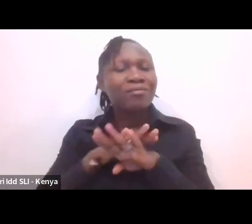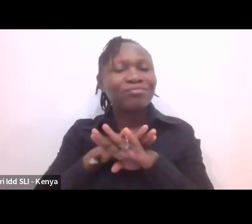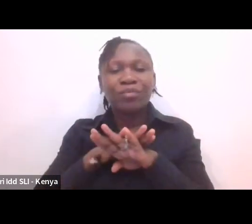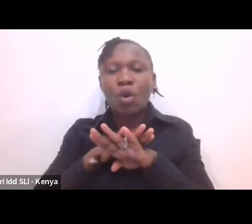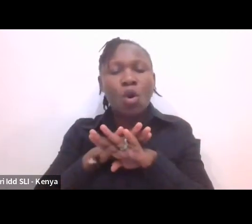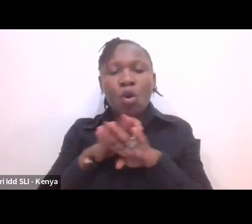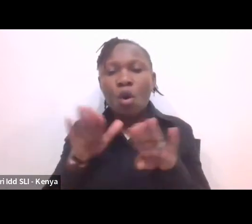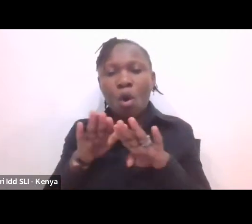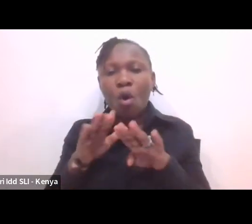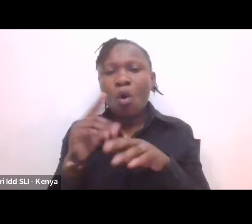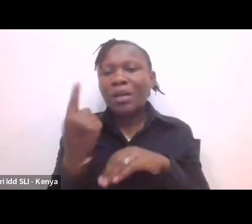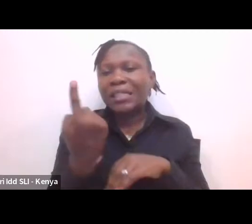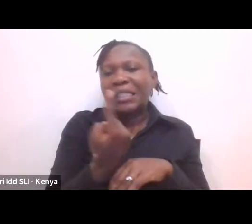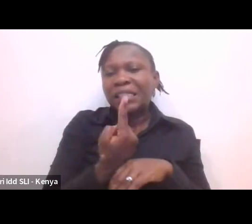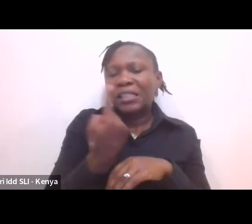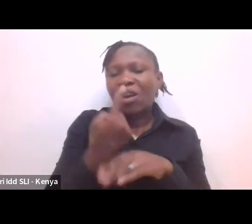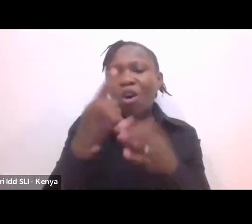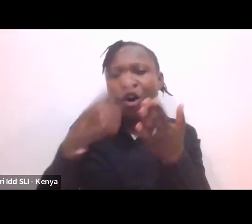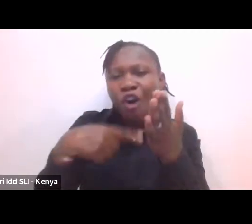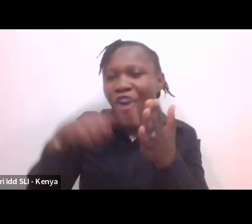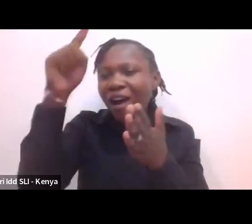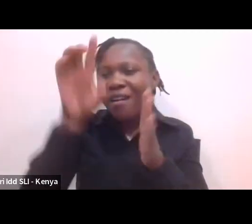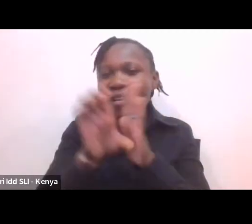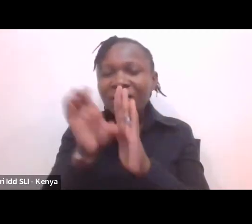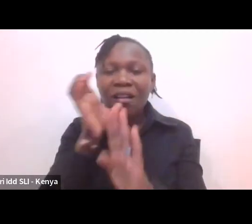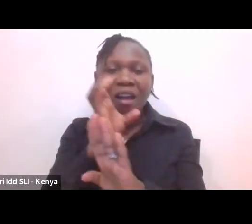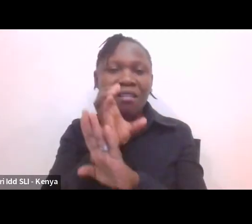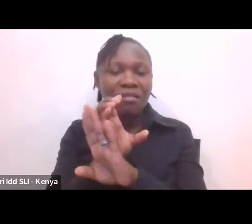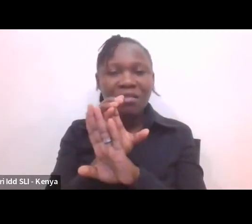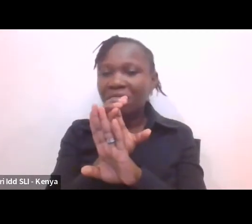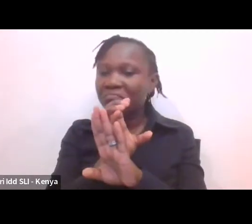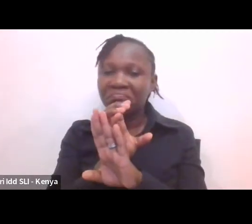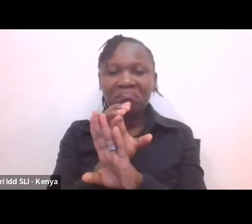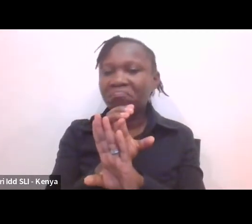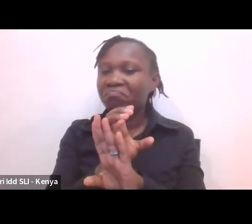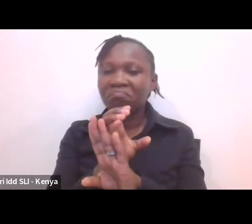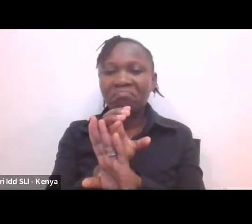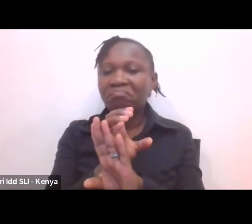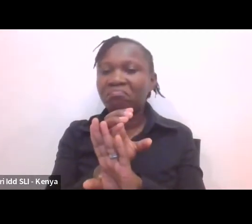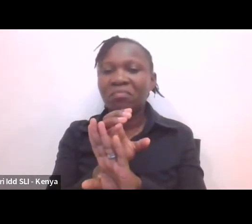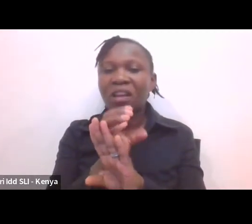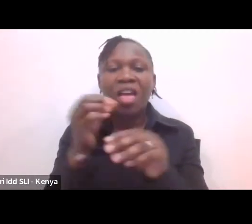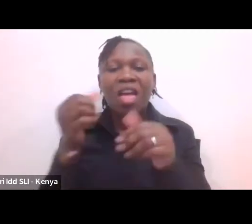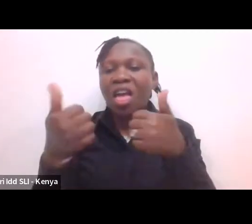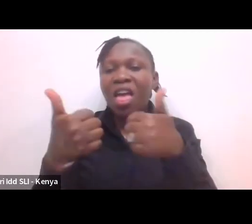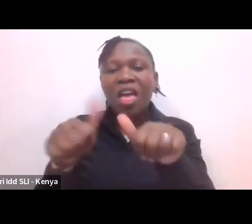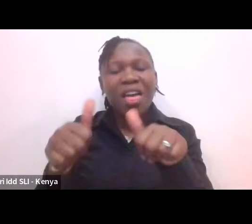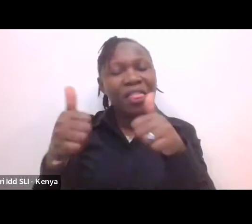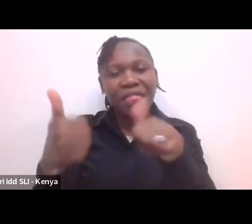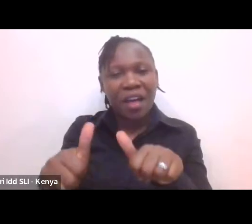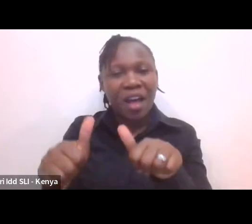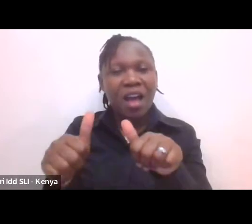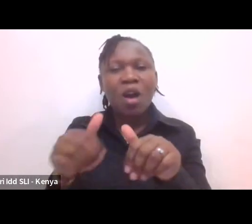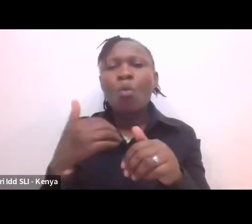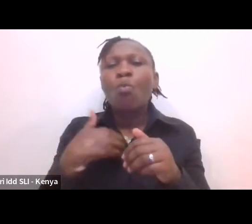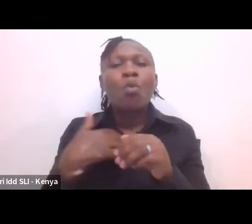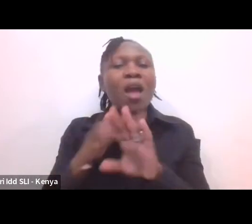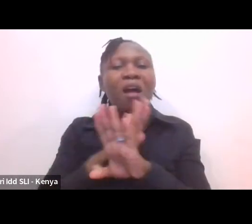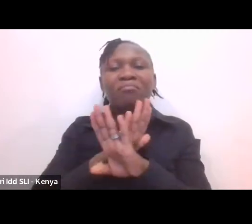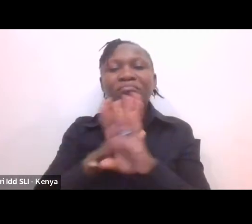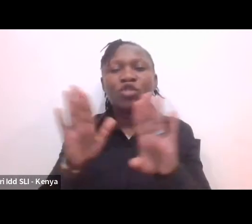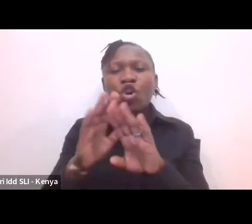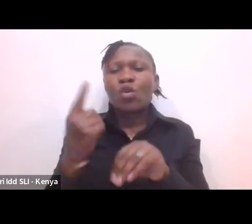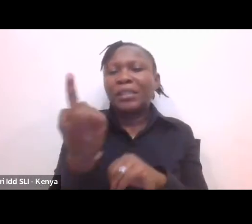correct curriculum in either the restricted or the extended sense of the word. There is no single correct curriculum that must